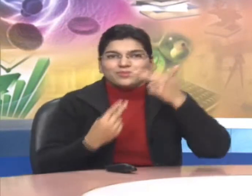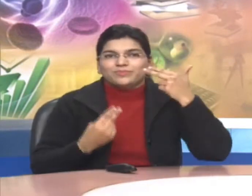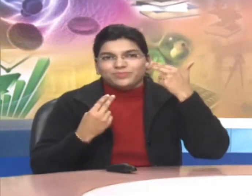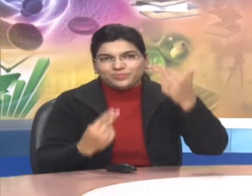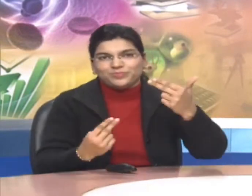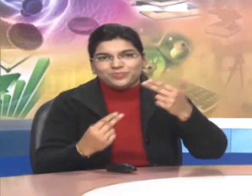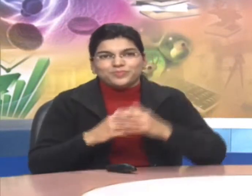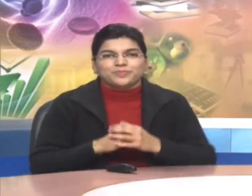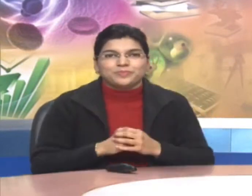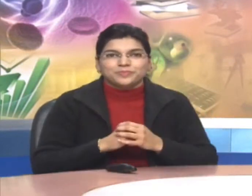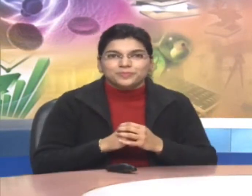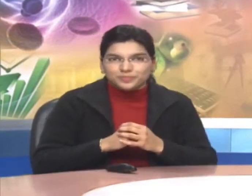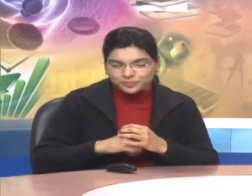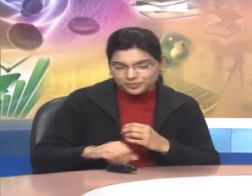Let's find out.